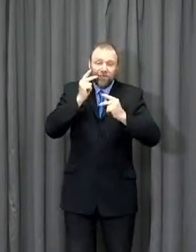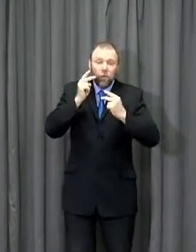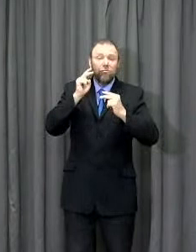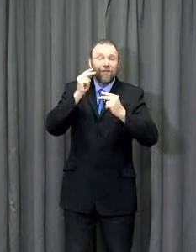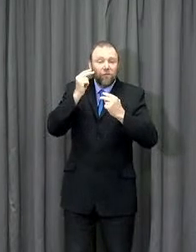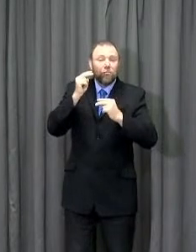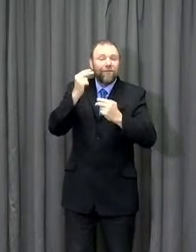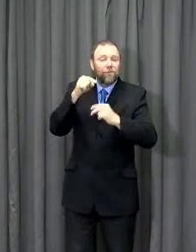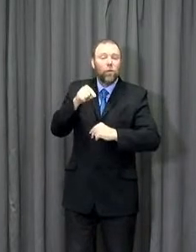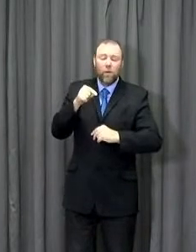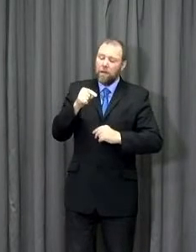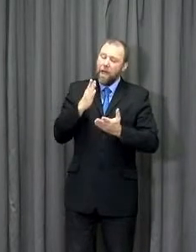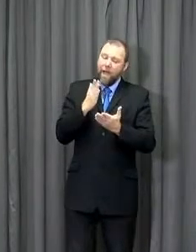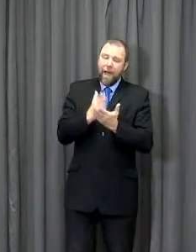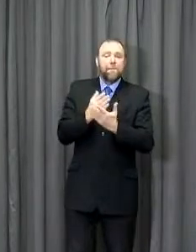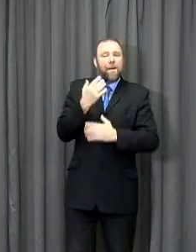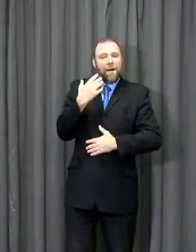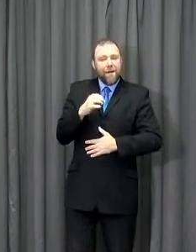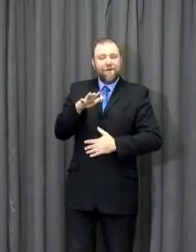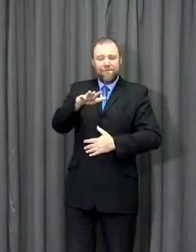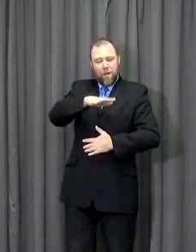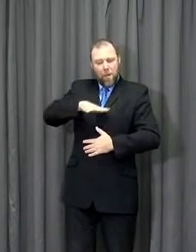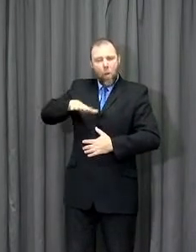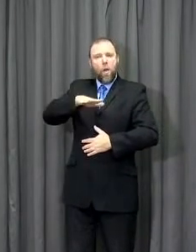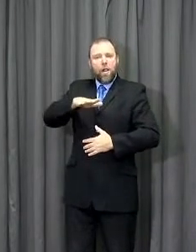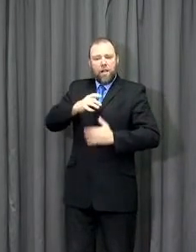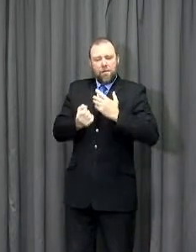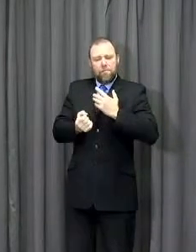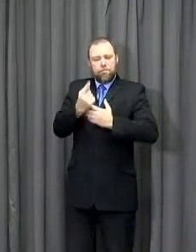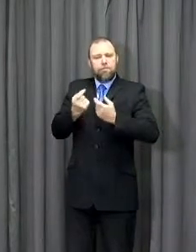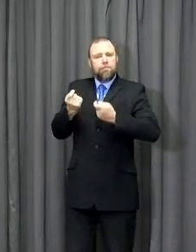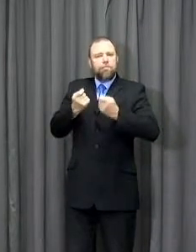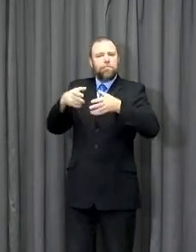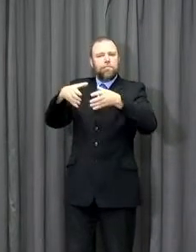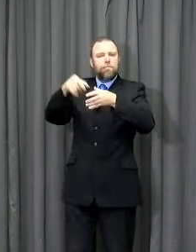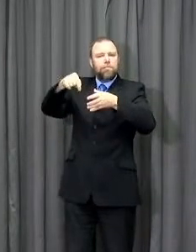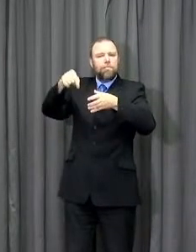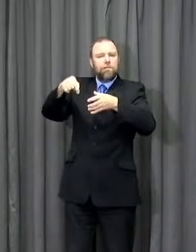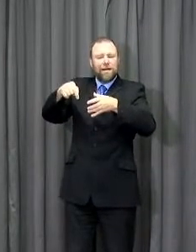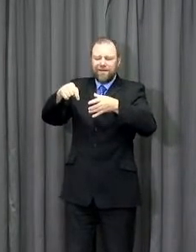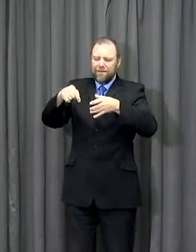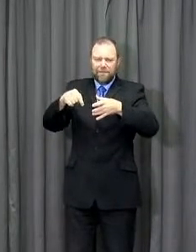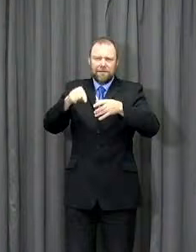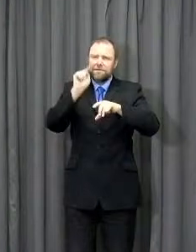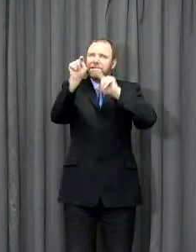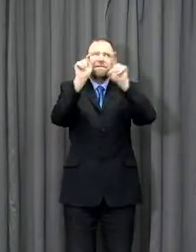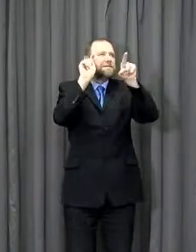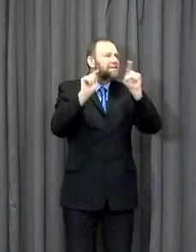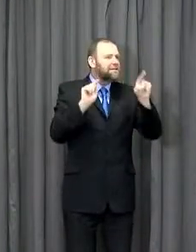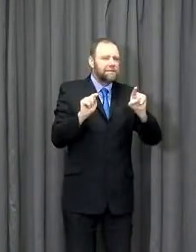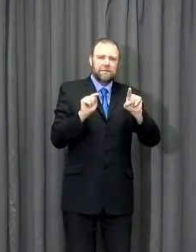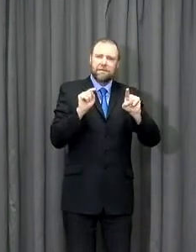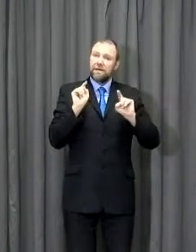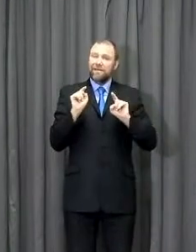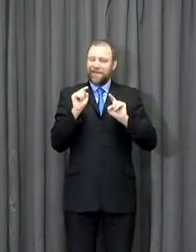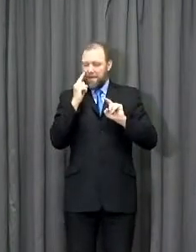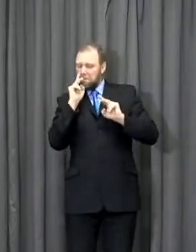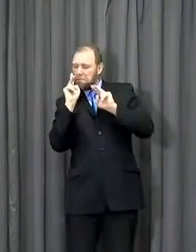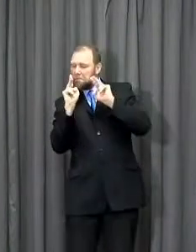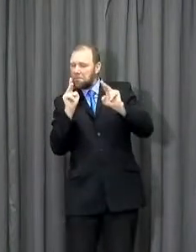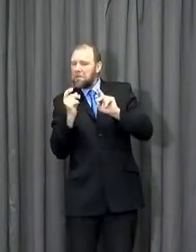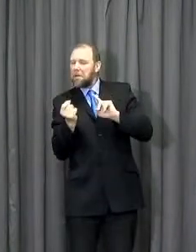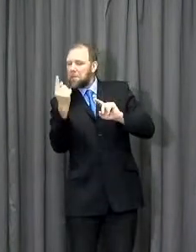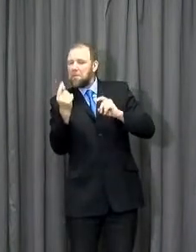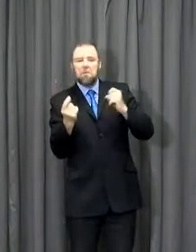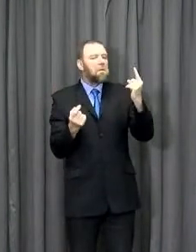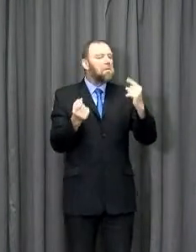incident management teams at local levels, giving advice up on a daily basis to Welsh Government. My personal view is